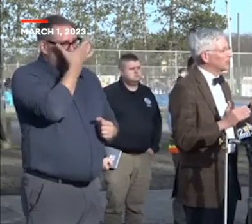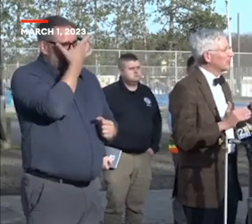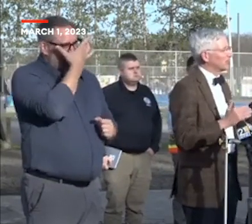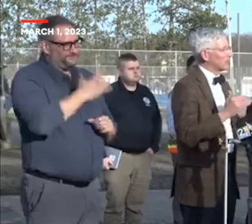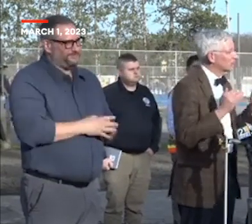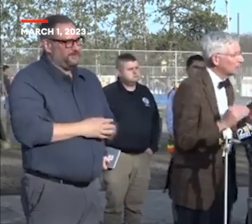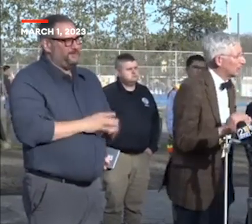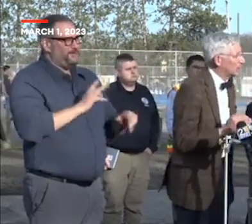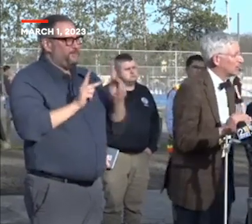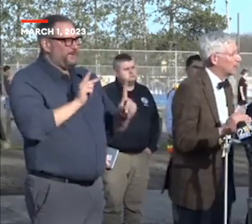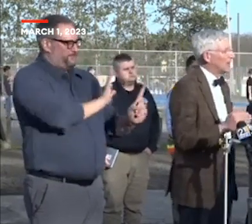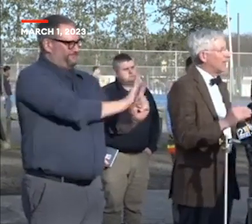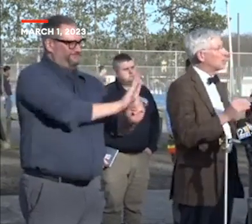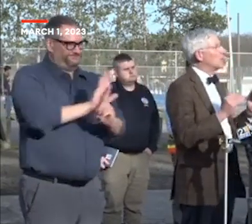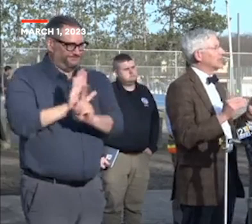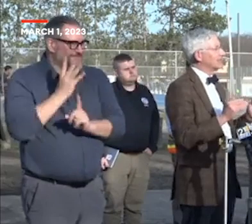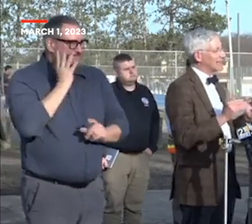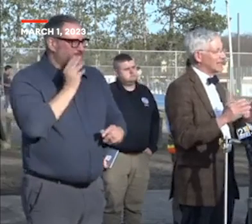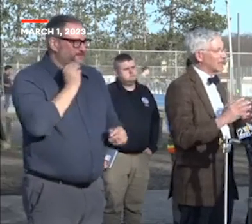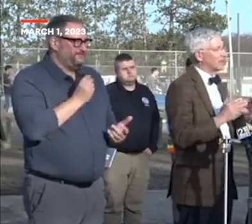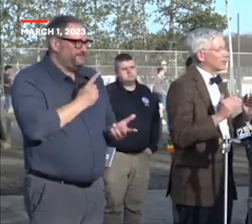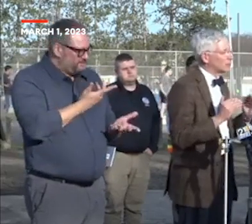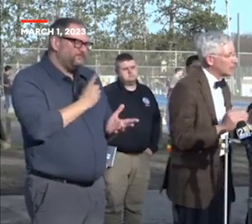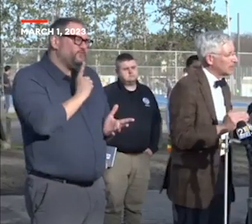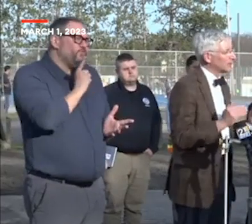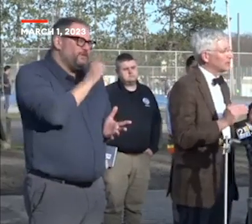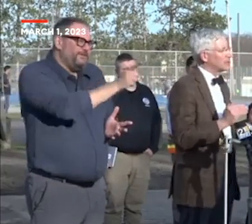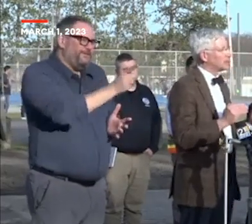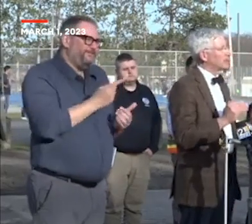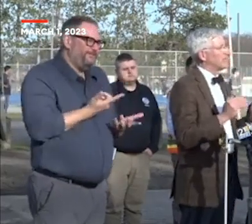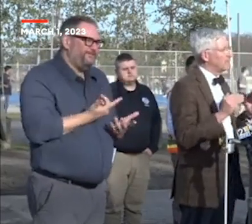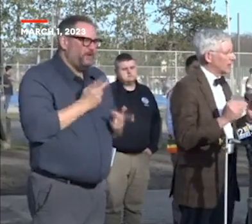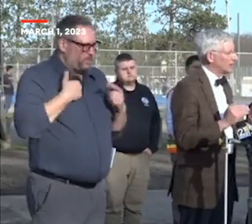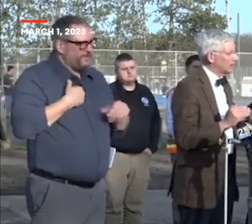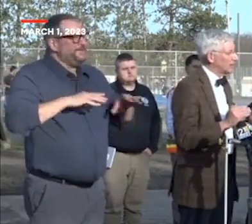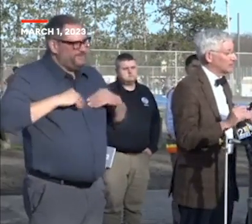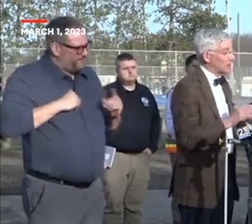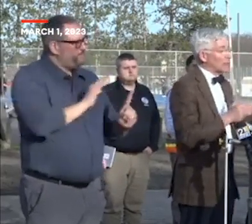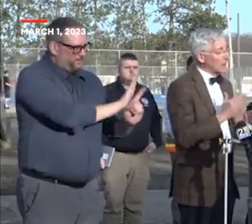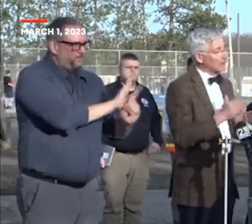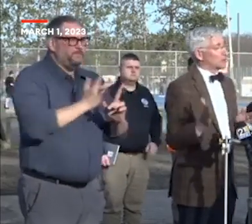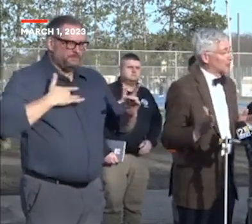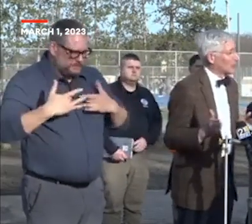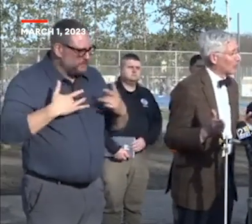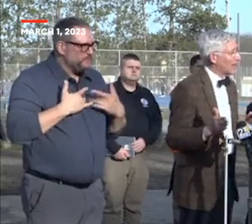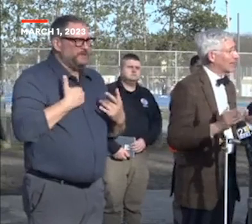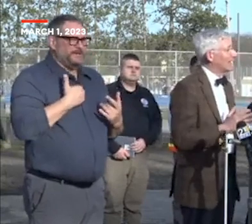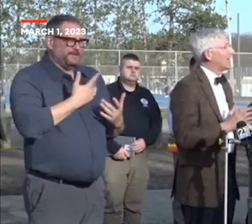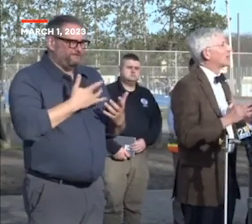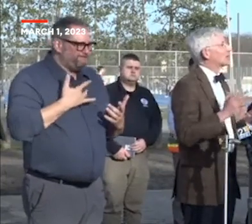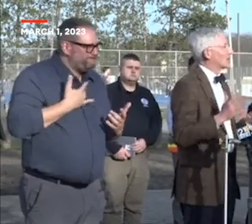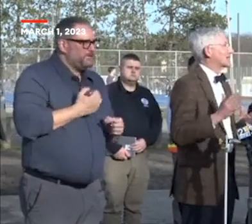are experiencing is real, and we want to take their very real symptoms very seriously. But we want to make sure we're